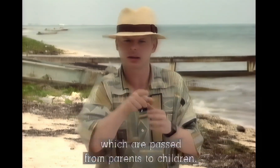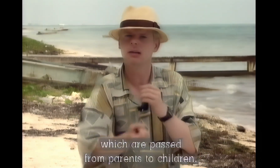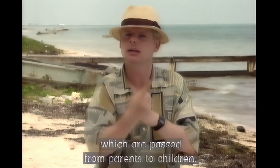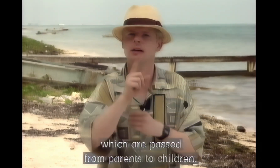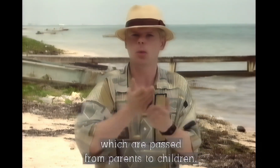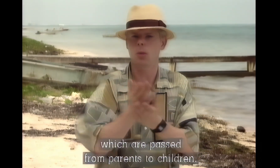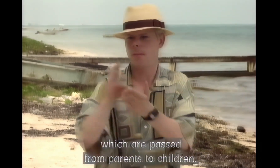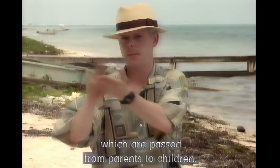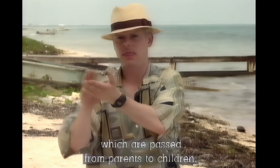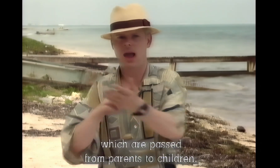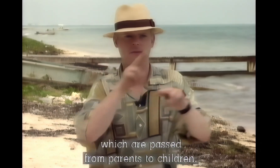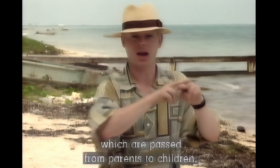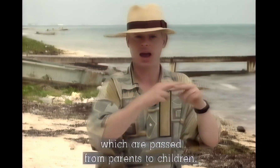from parents to children.